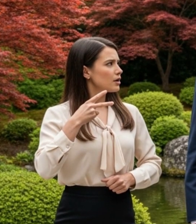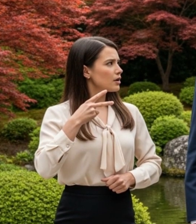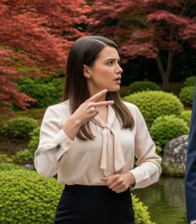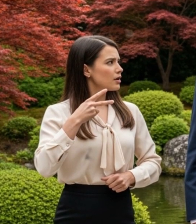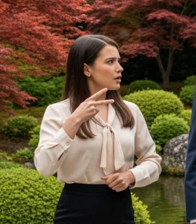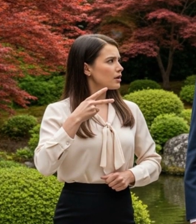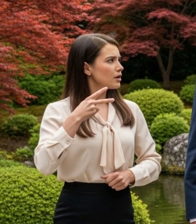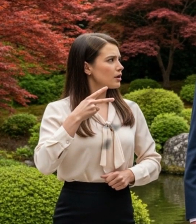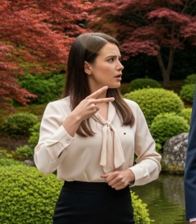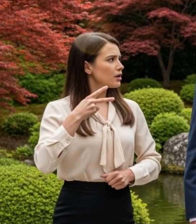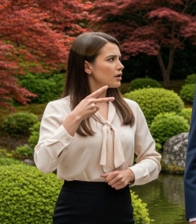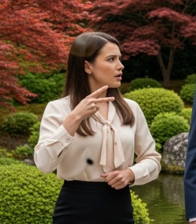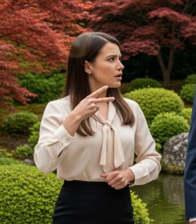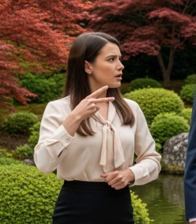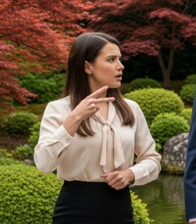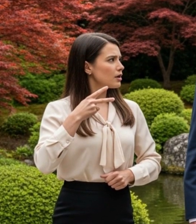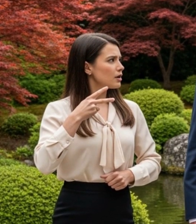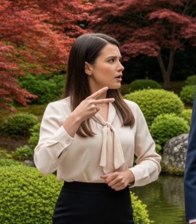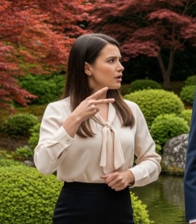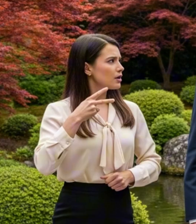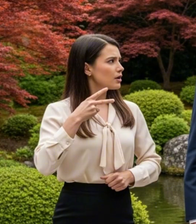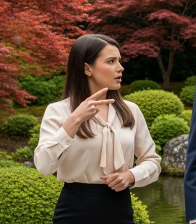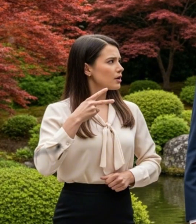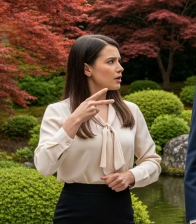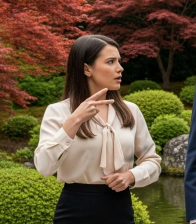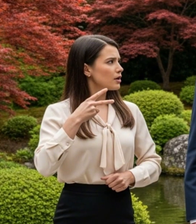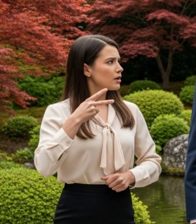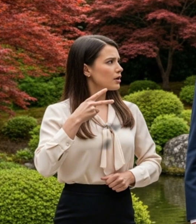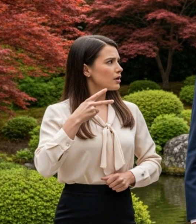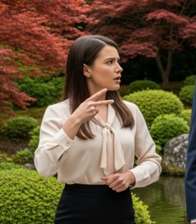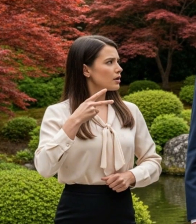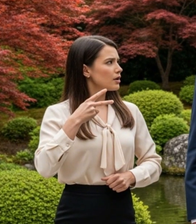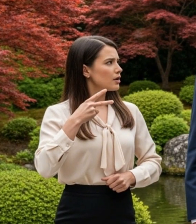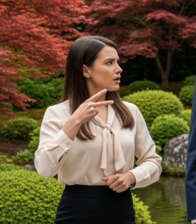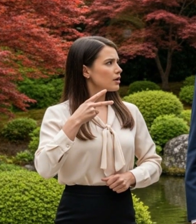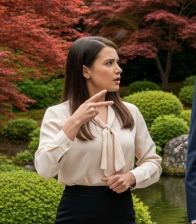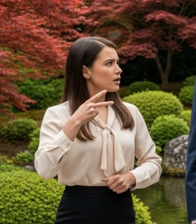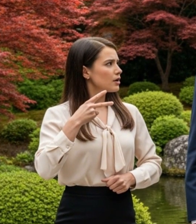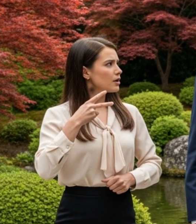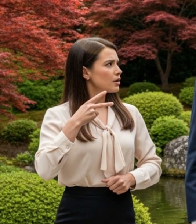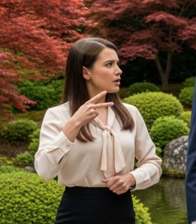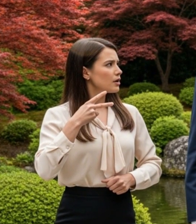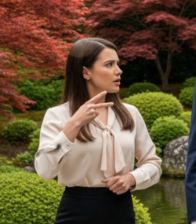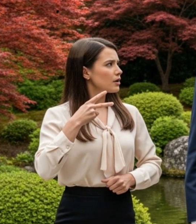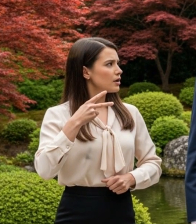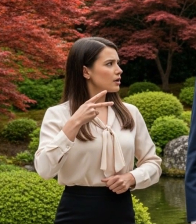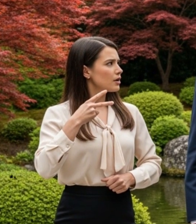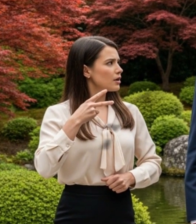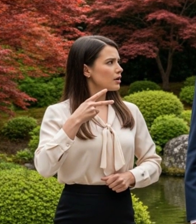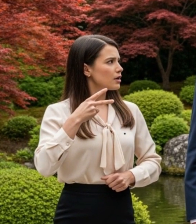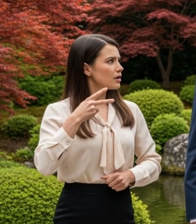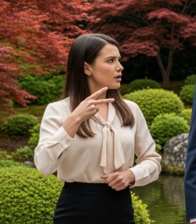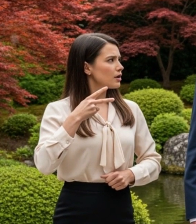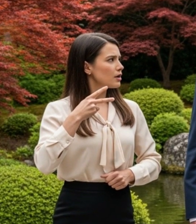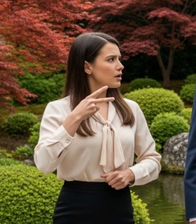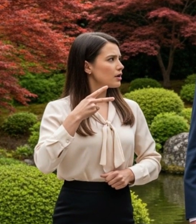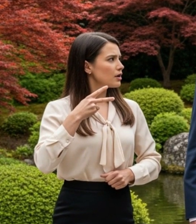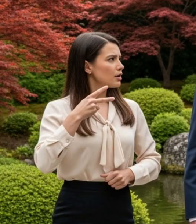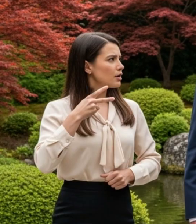Ilara followed. She noticed a large abstract painting on the wall. Featuring precise geometry and blurred lines, it seemed